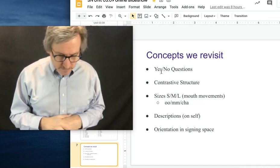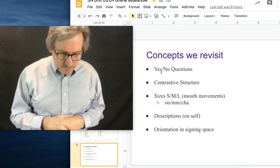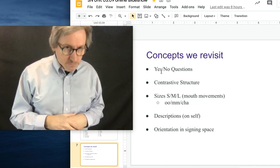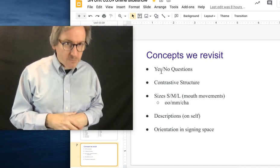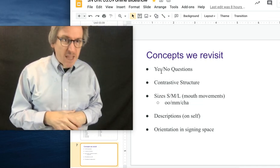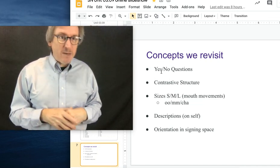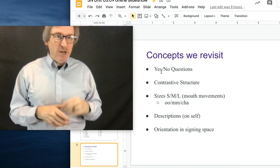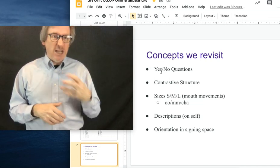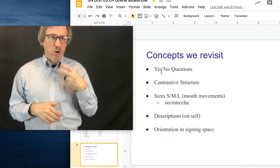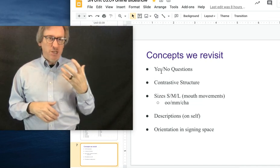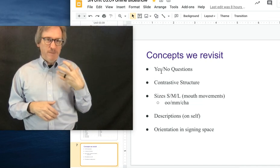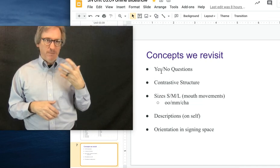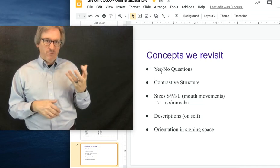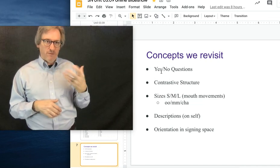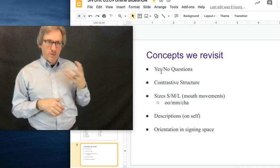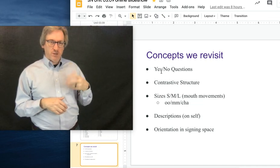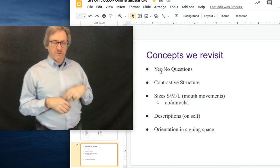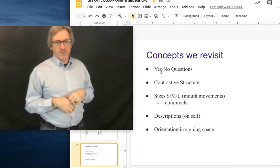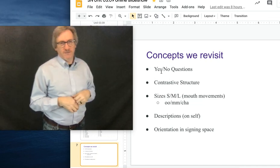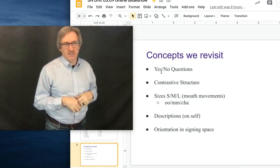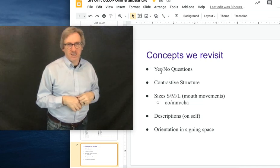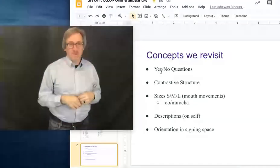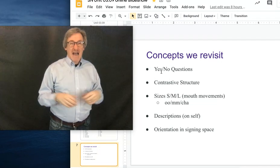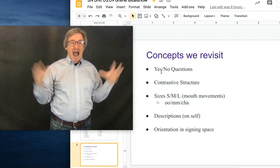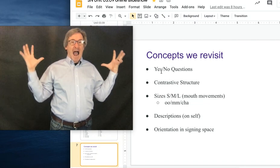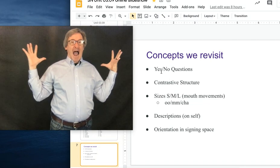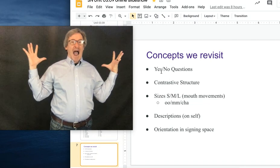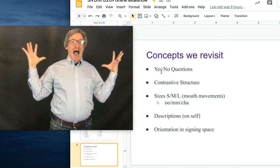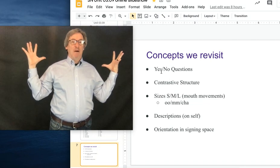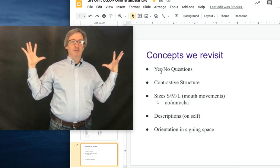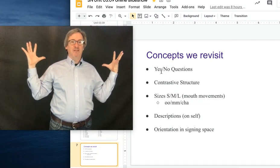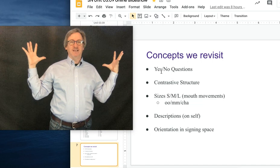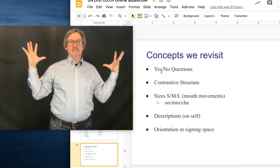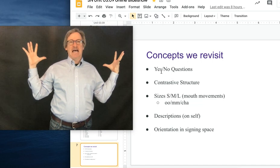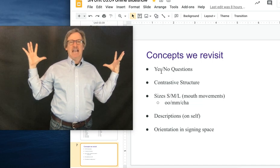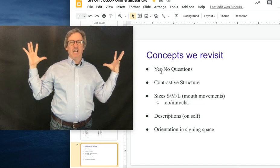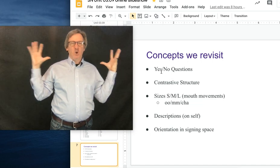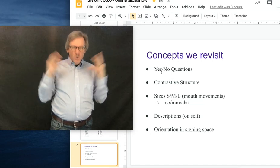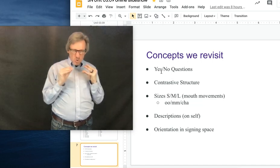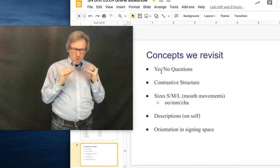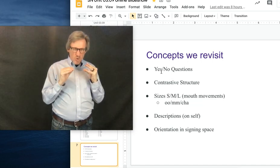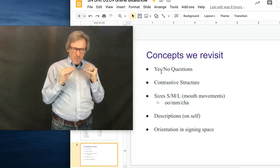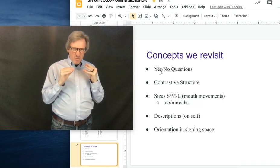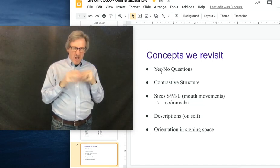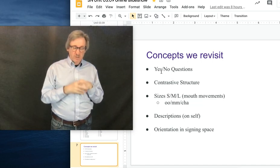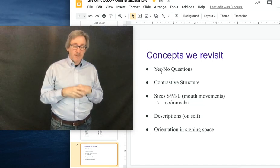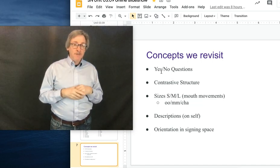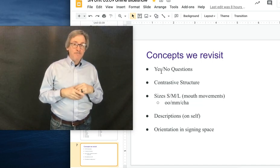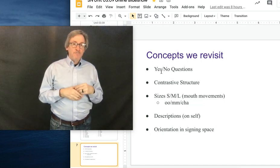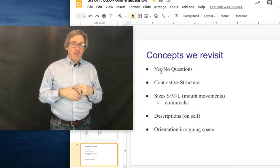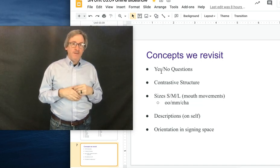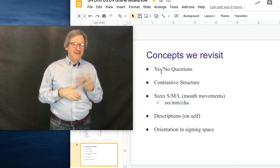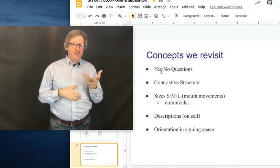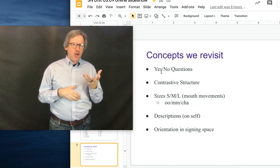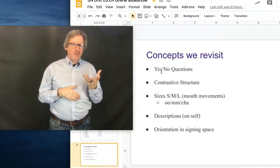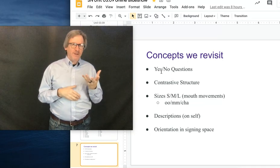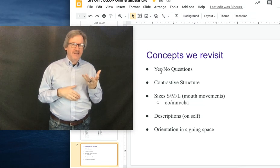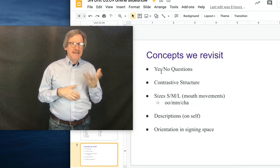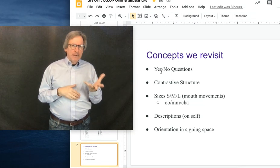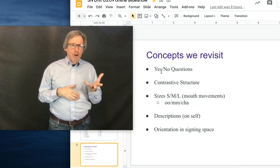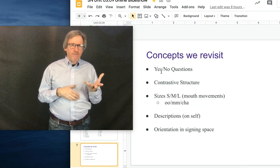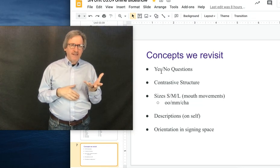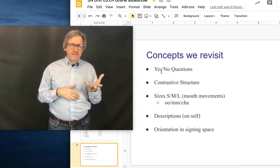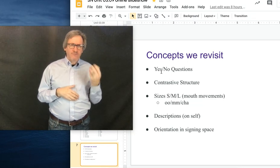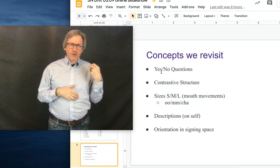Angeles, and when he coaches people for voiceover stuff, he talks about opening the face lion and going for the mouse. I mean, he doesn't talk about